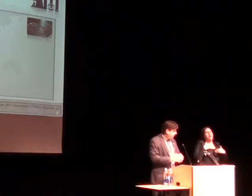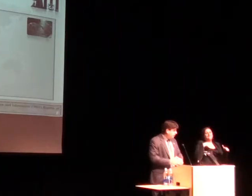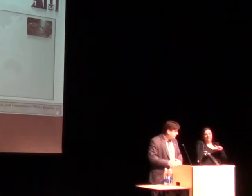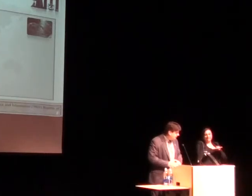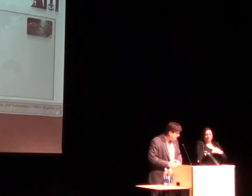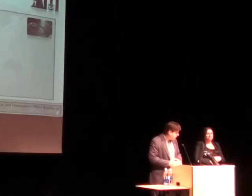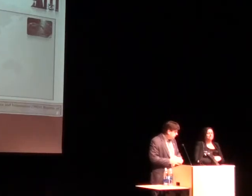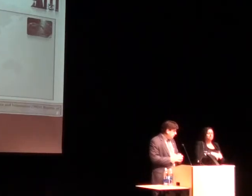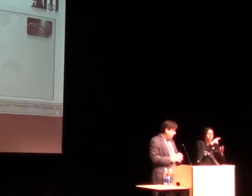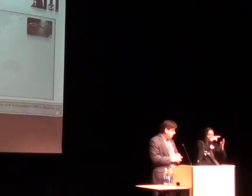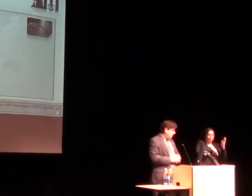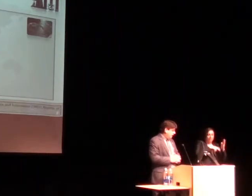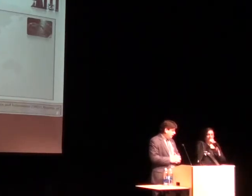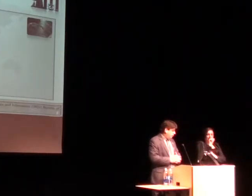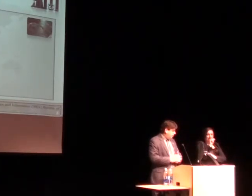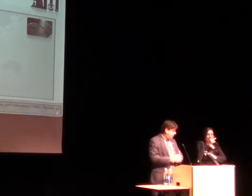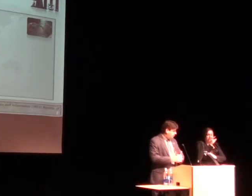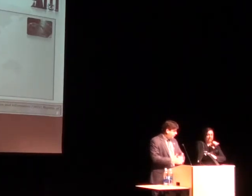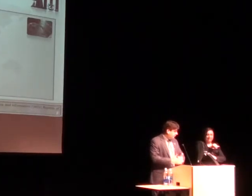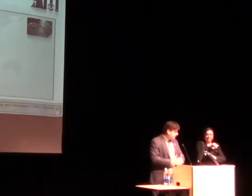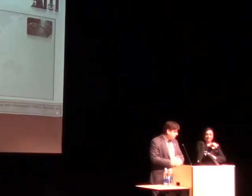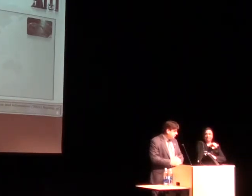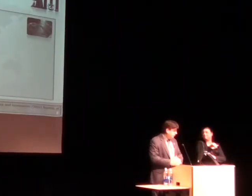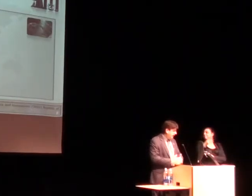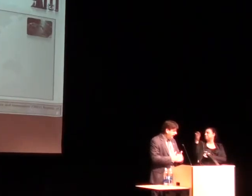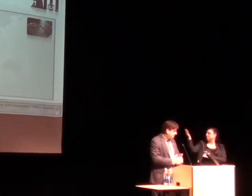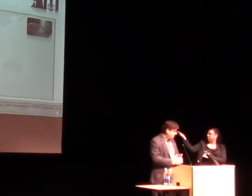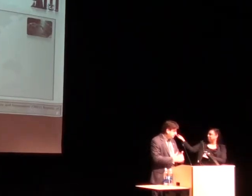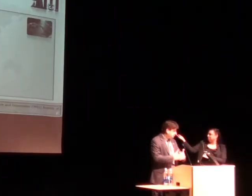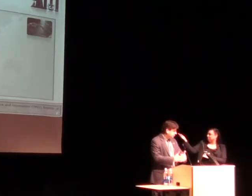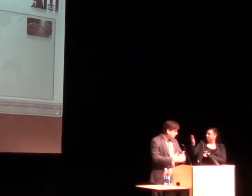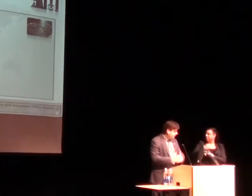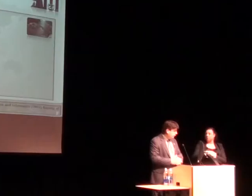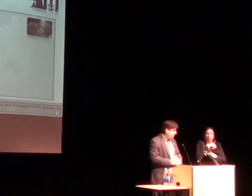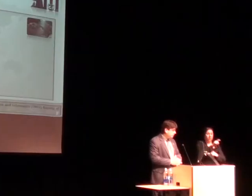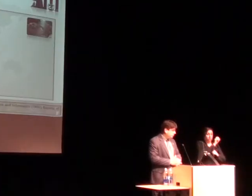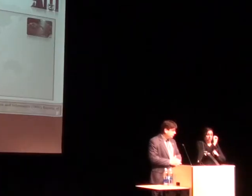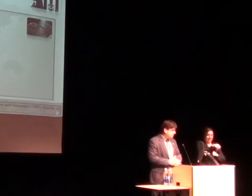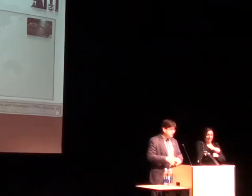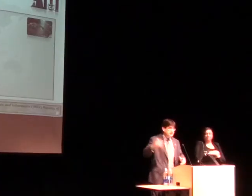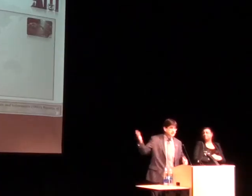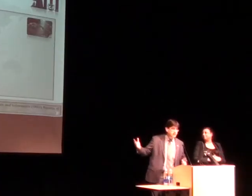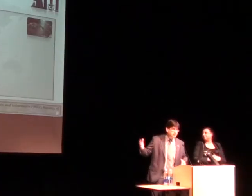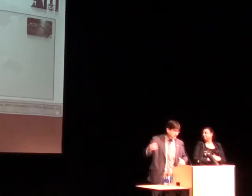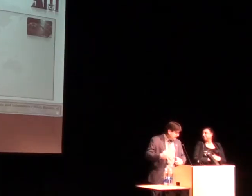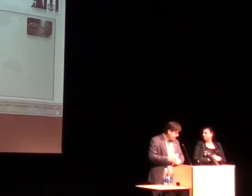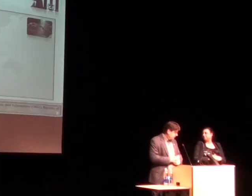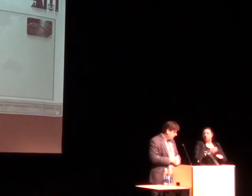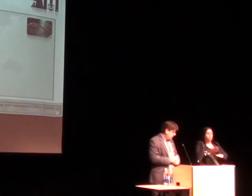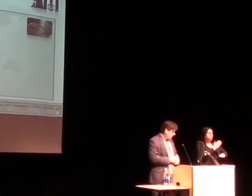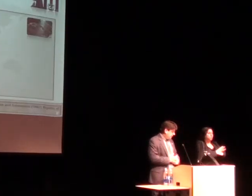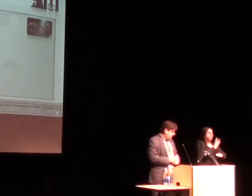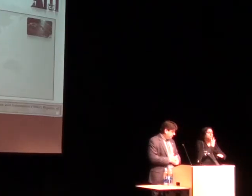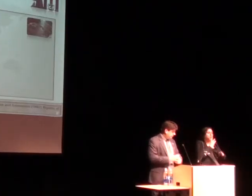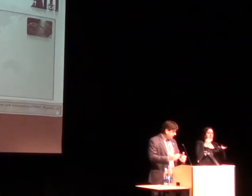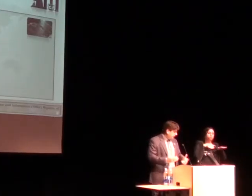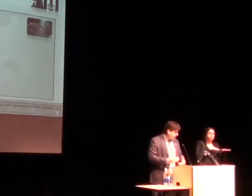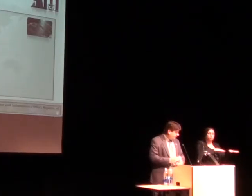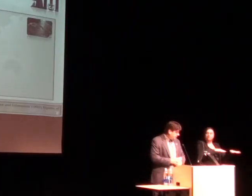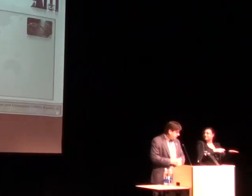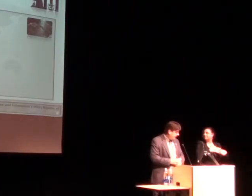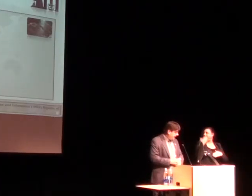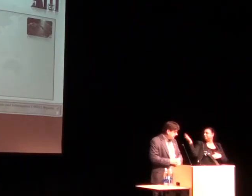is 100%. Our population with access to improved water sources is 95%. The